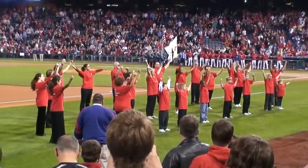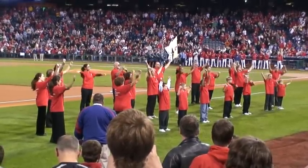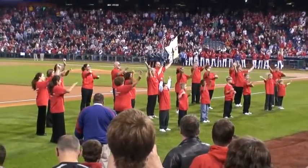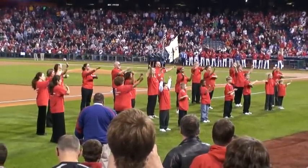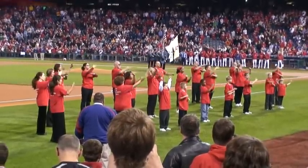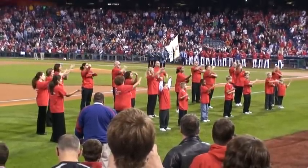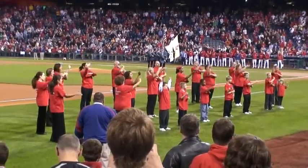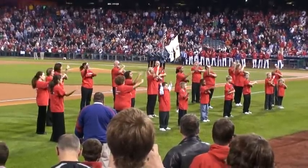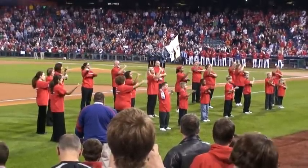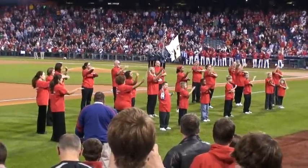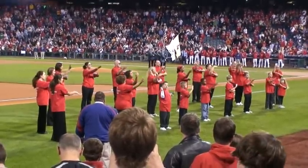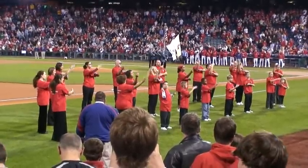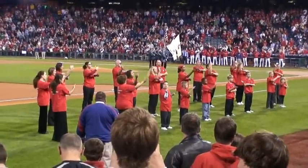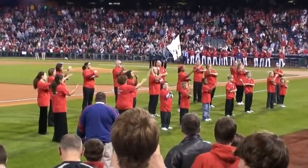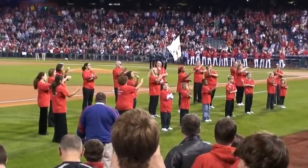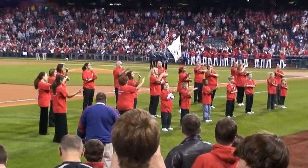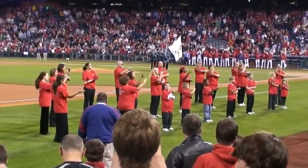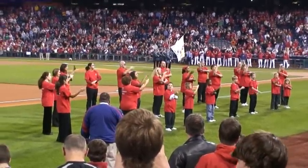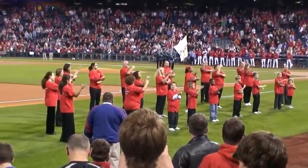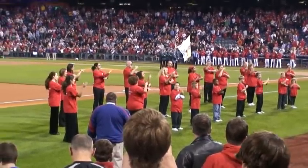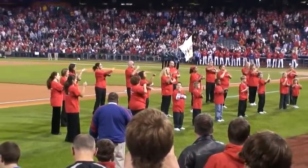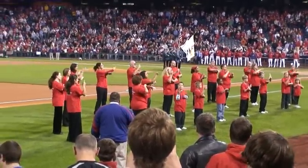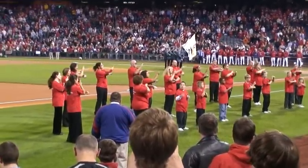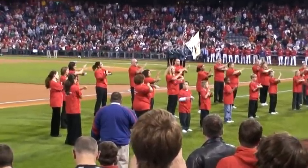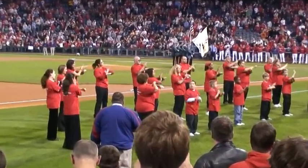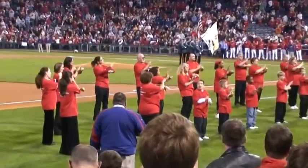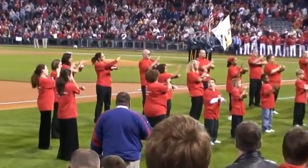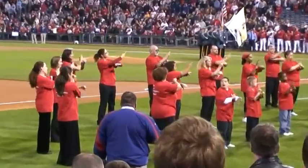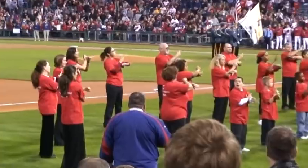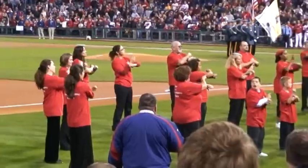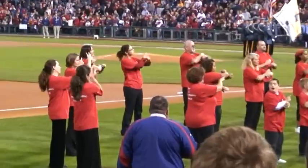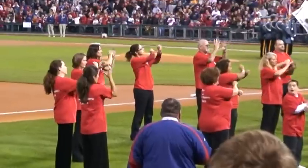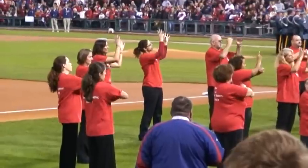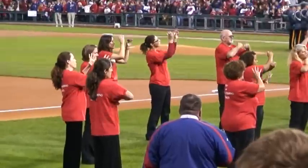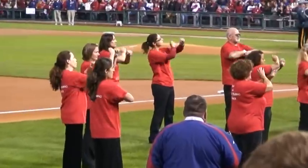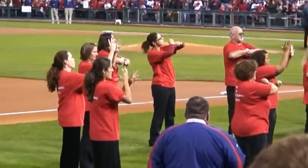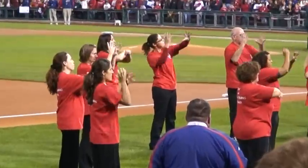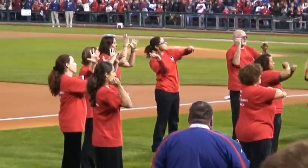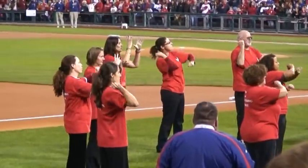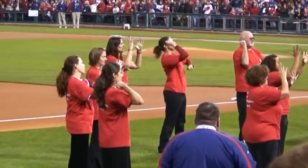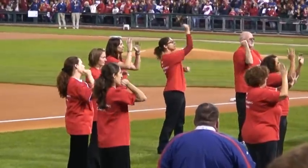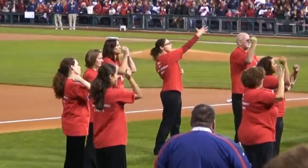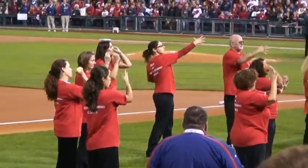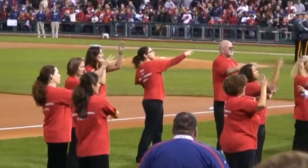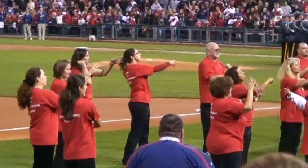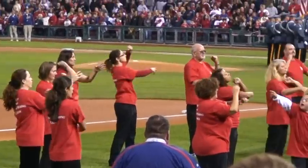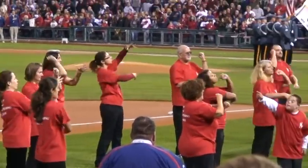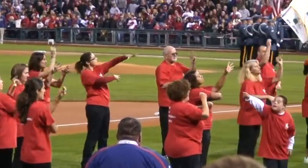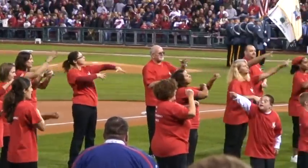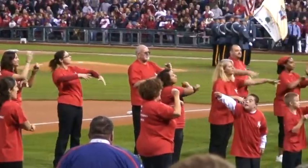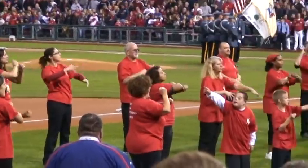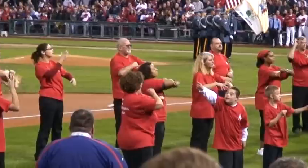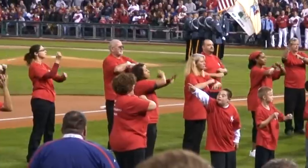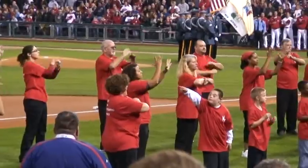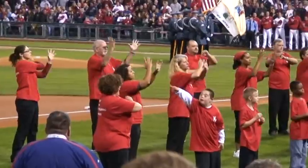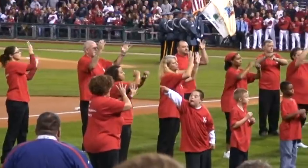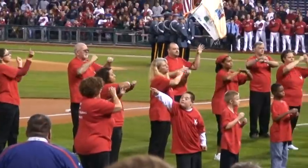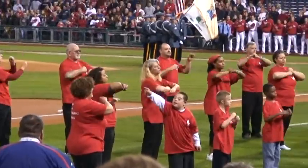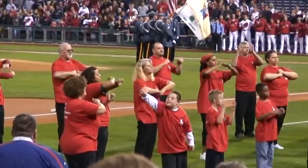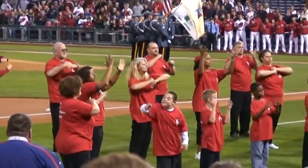streaming? And the rocket's red glare,